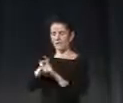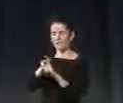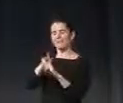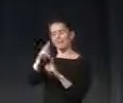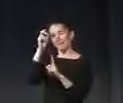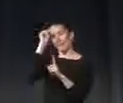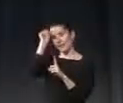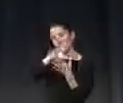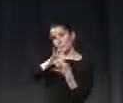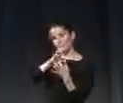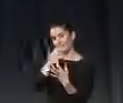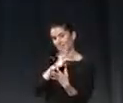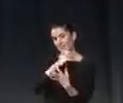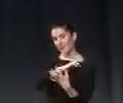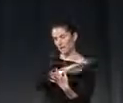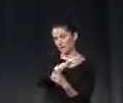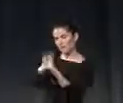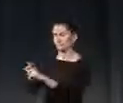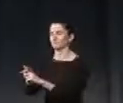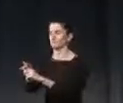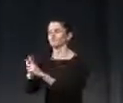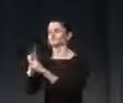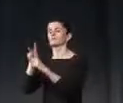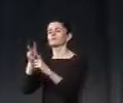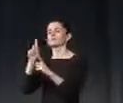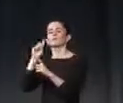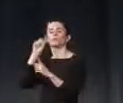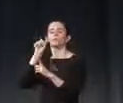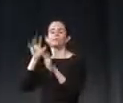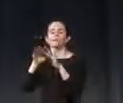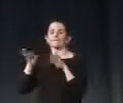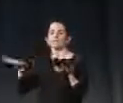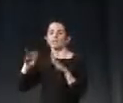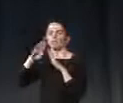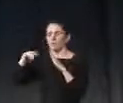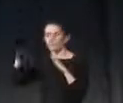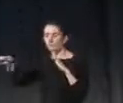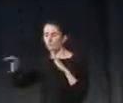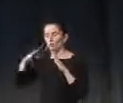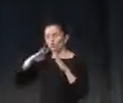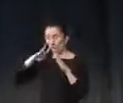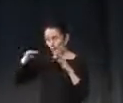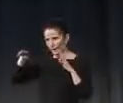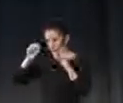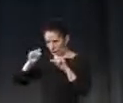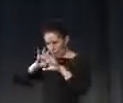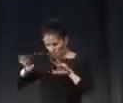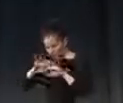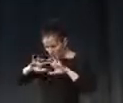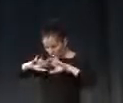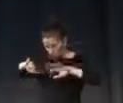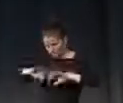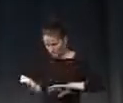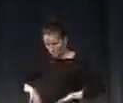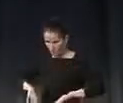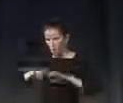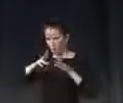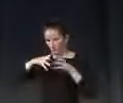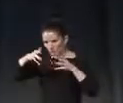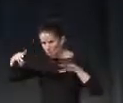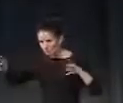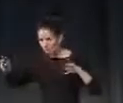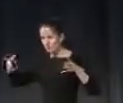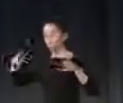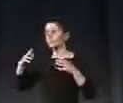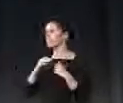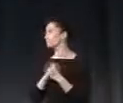acoustic vibration. A complex wave could be broken down into a series of simple waves. Conversely, sine waves could be summed to create a complex